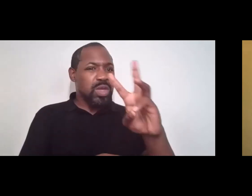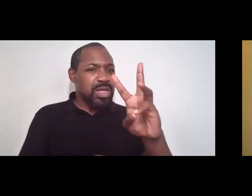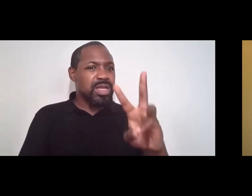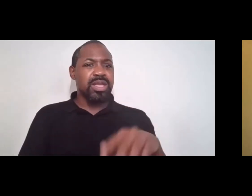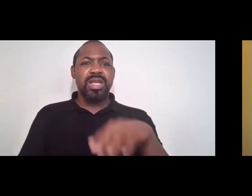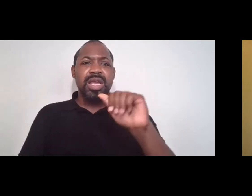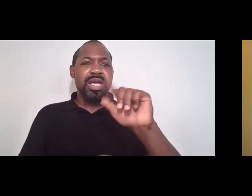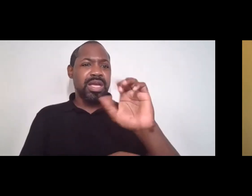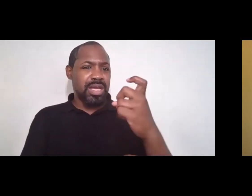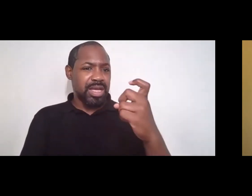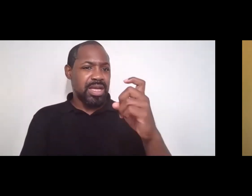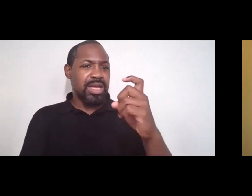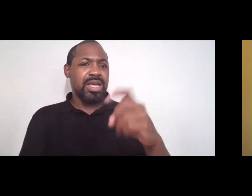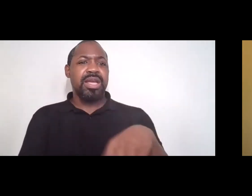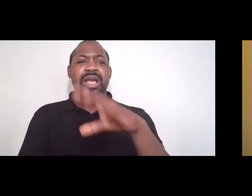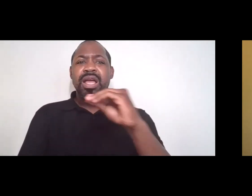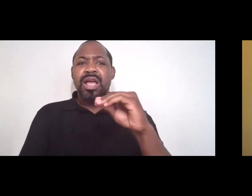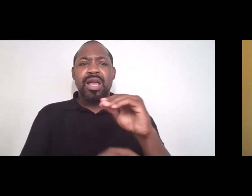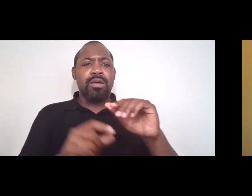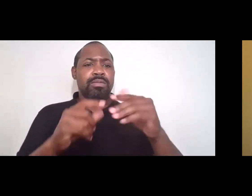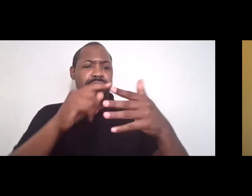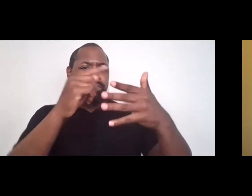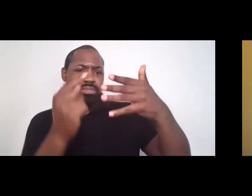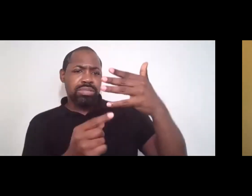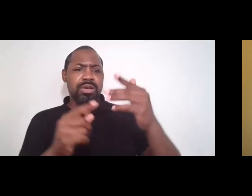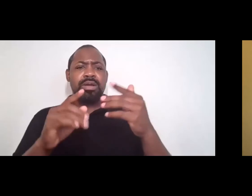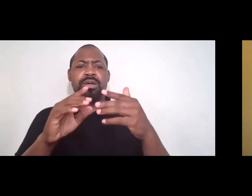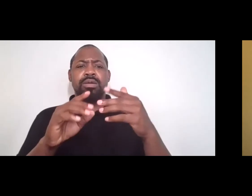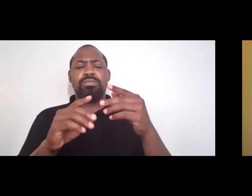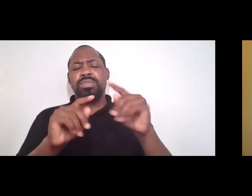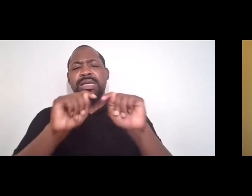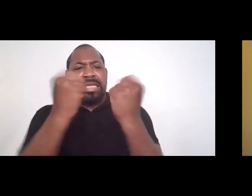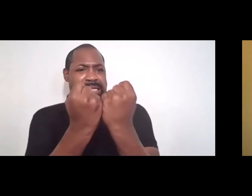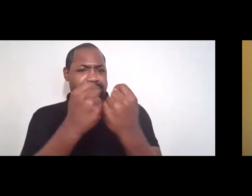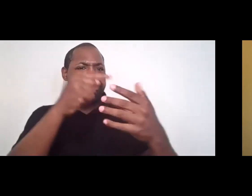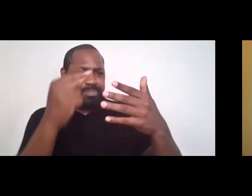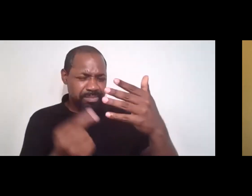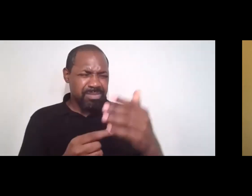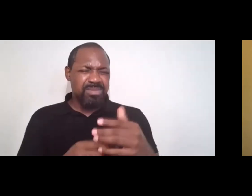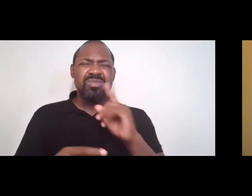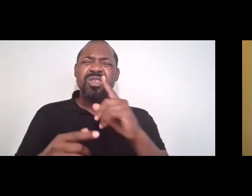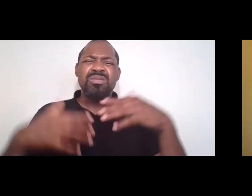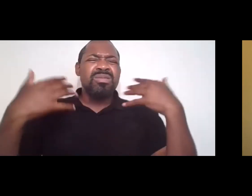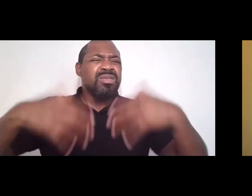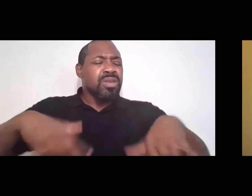really want to hats off to Alex, Christine West, and the team that has